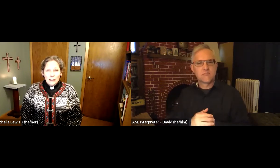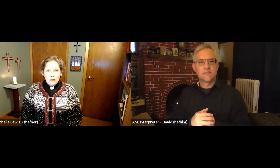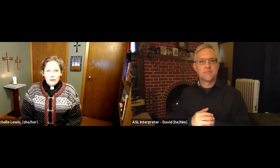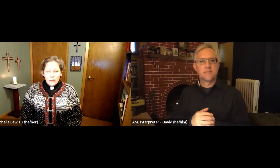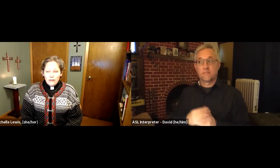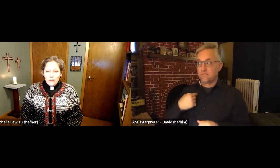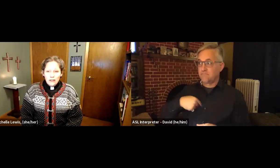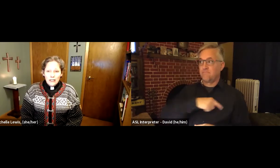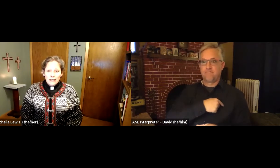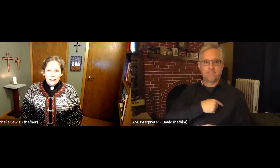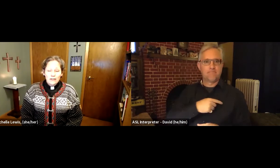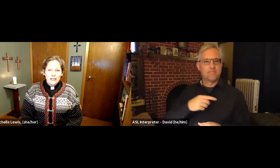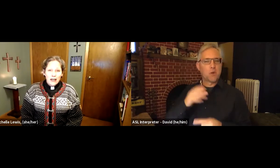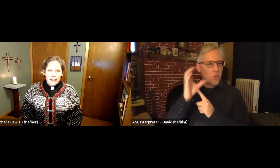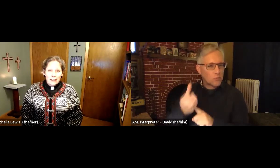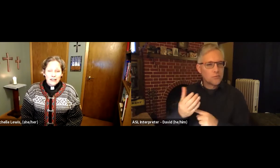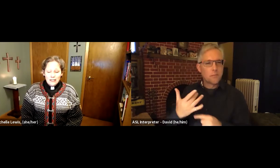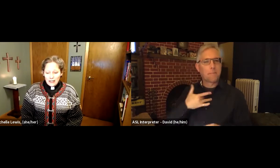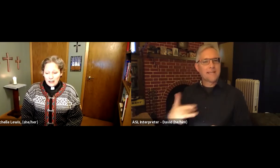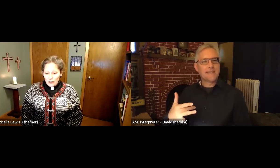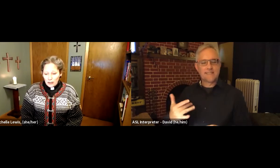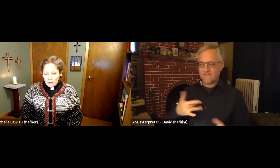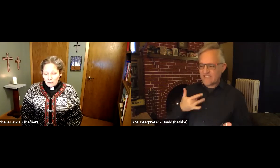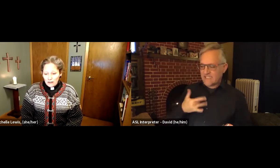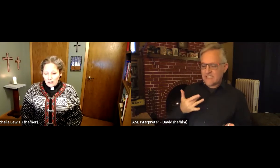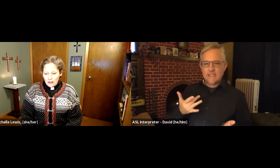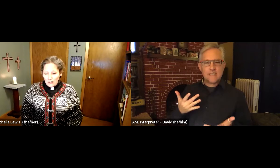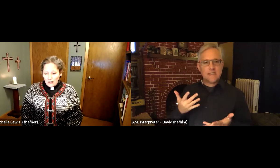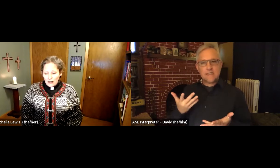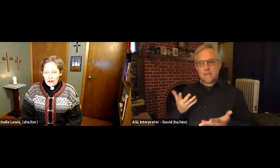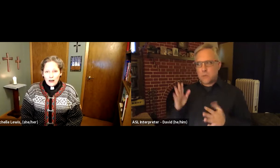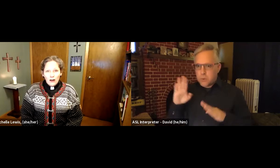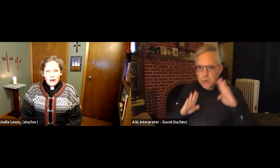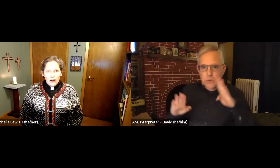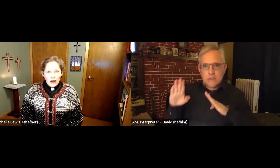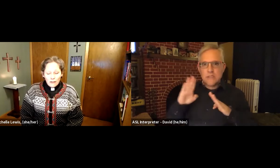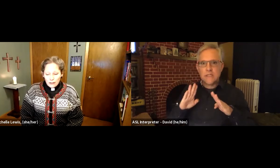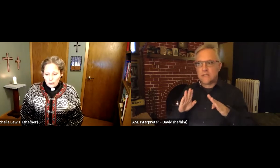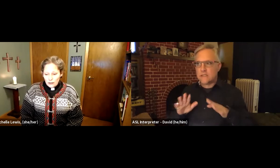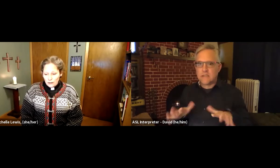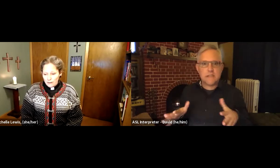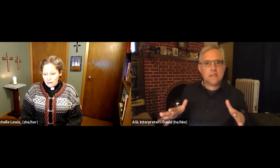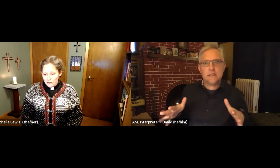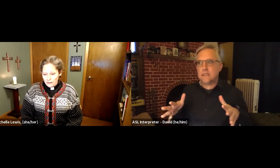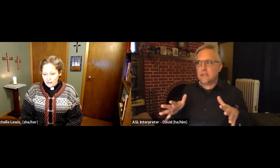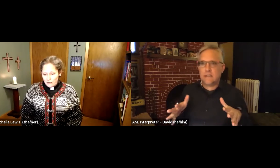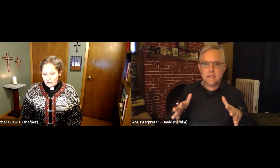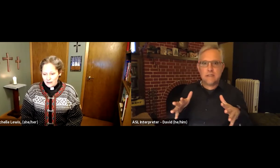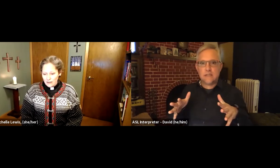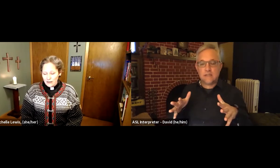And deep feelings of sadness and grief are uncomfortable.